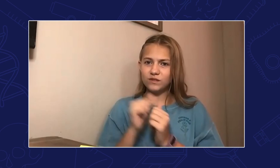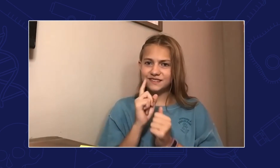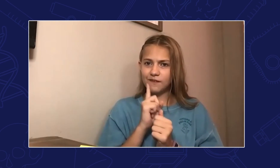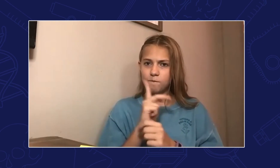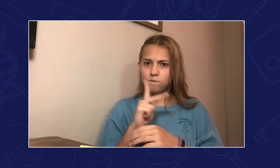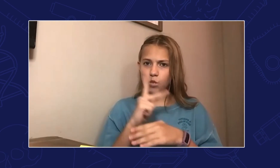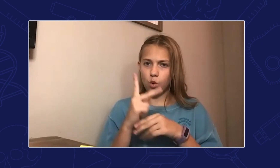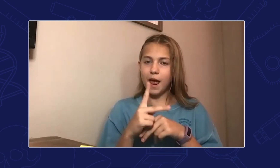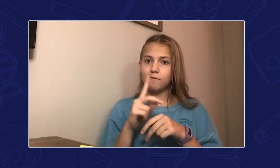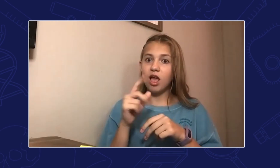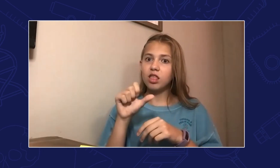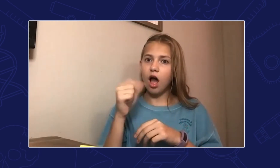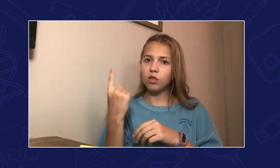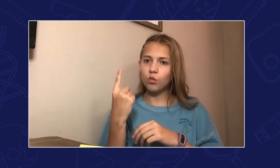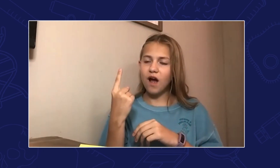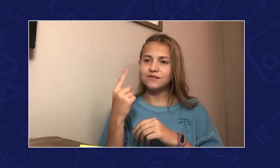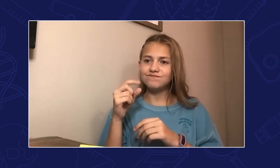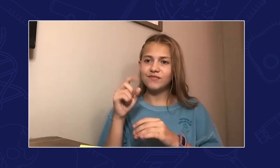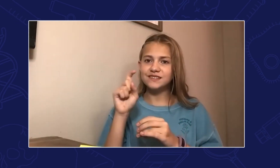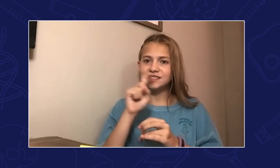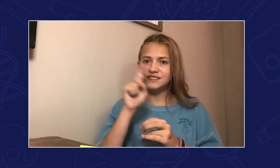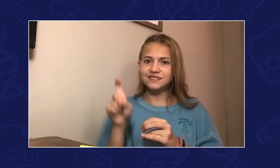But I picked one with a deaf program.